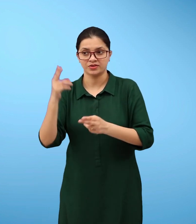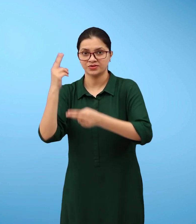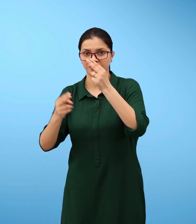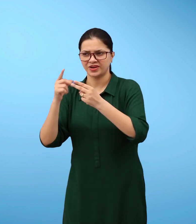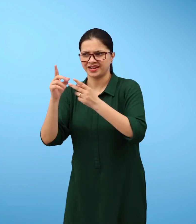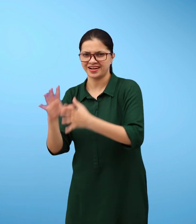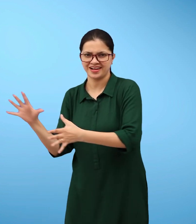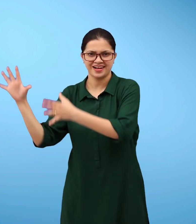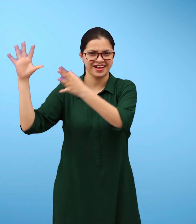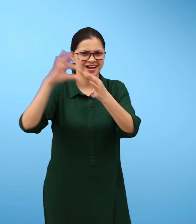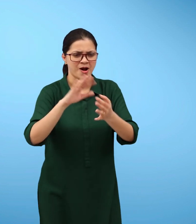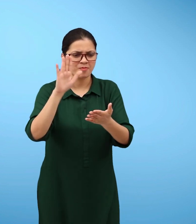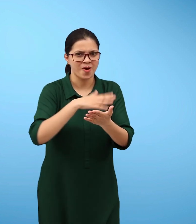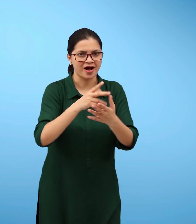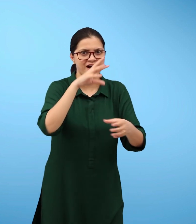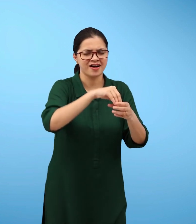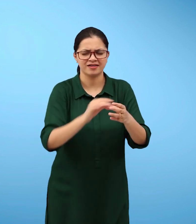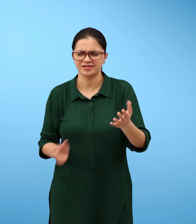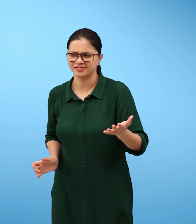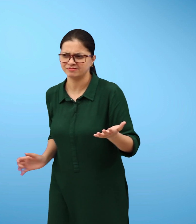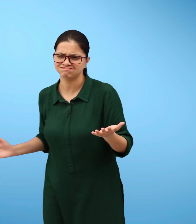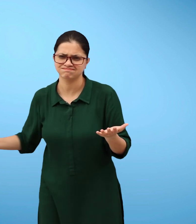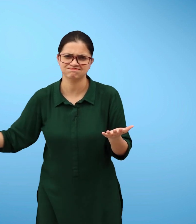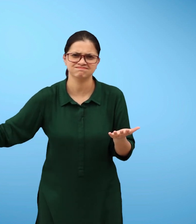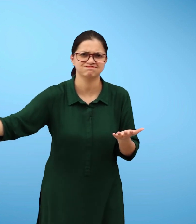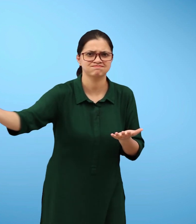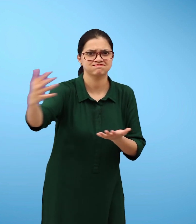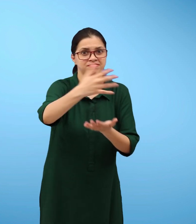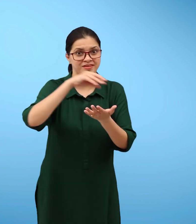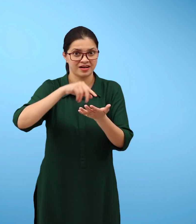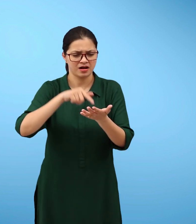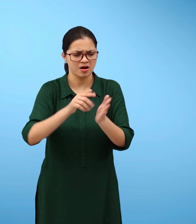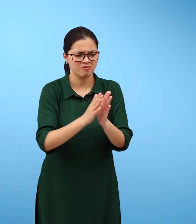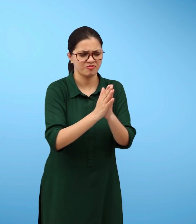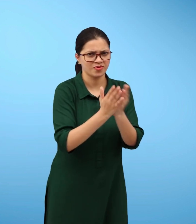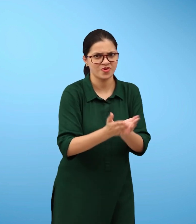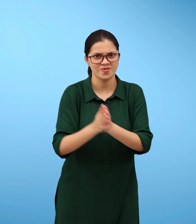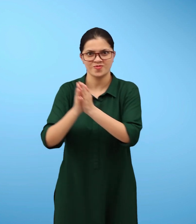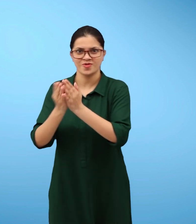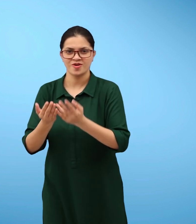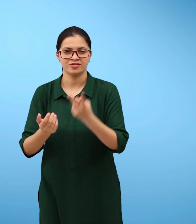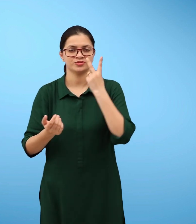Some of these are preserved in collections of stories such as the Jatak,